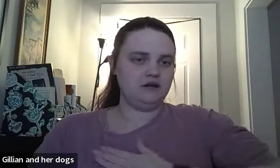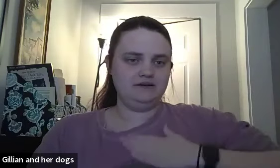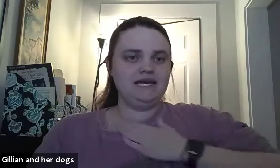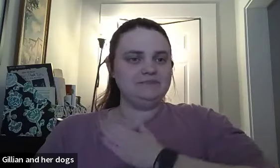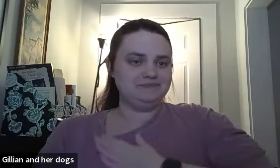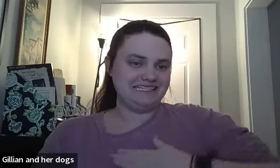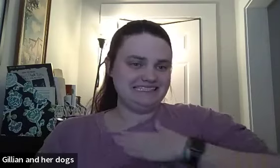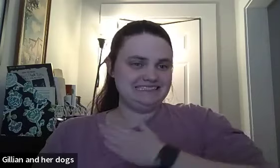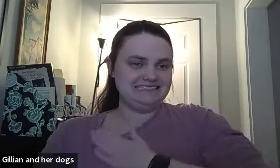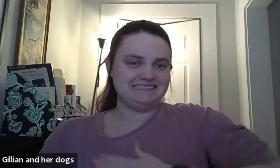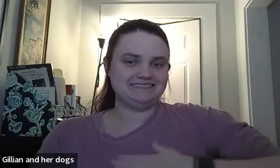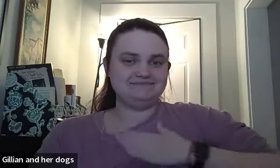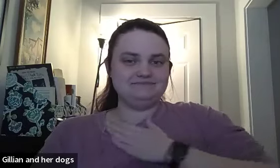sorry. Please.